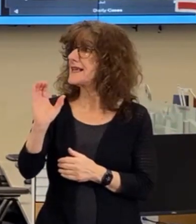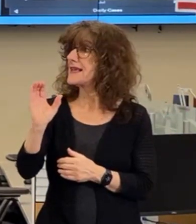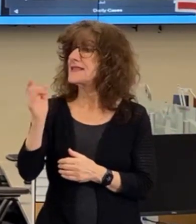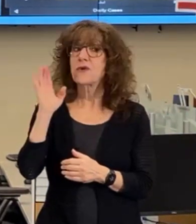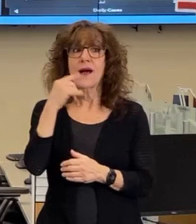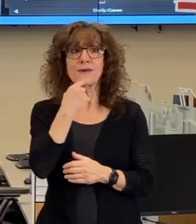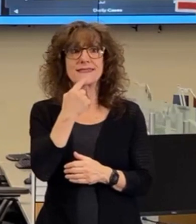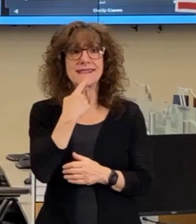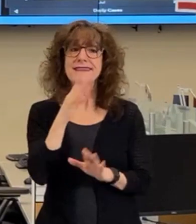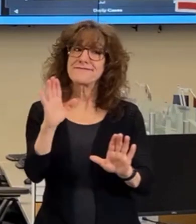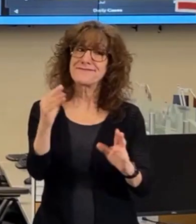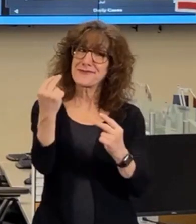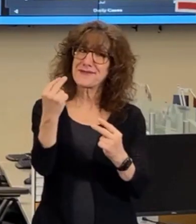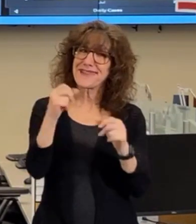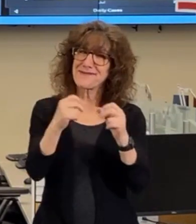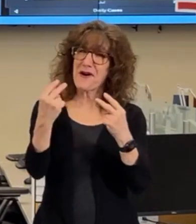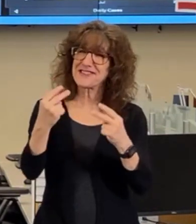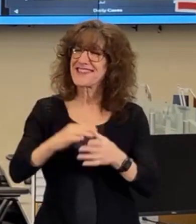say, stay tuned.